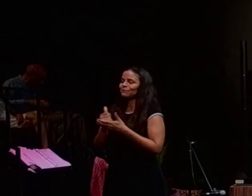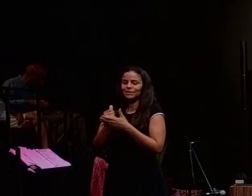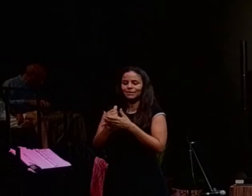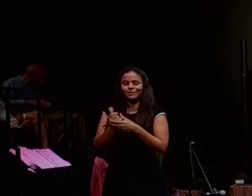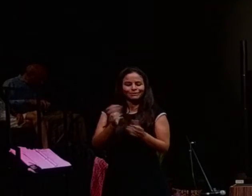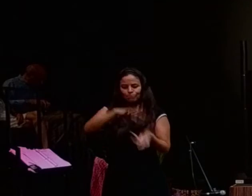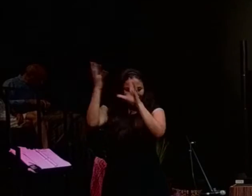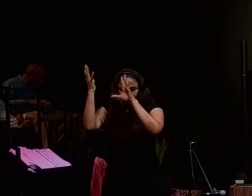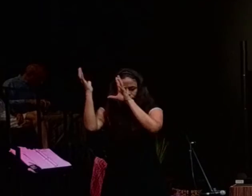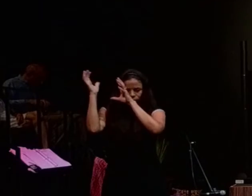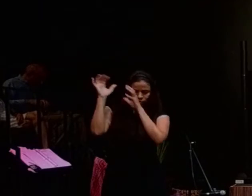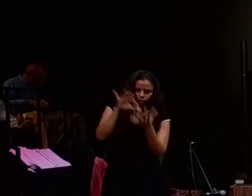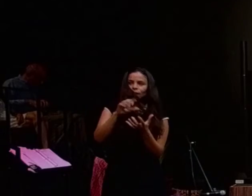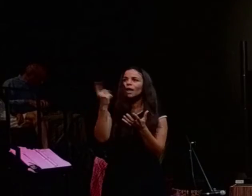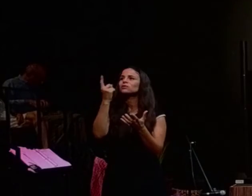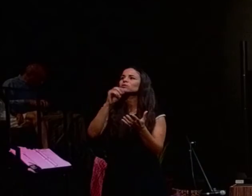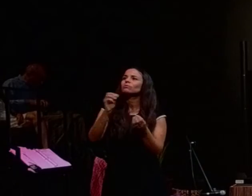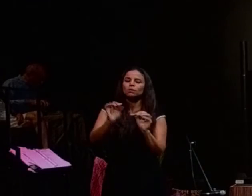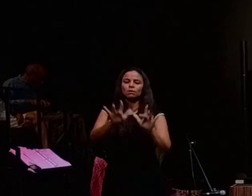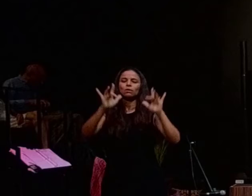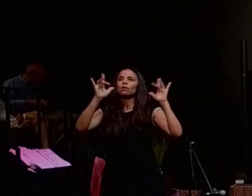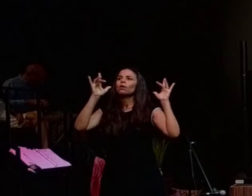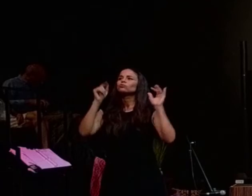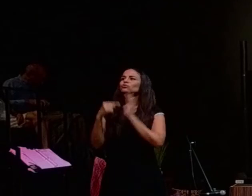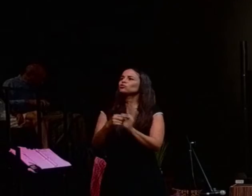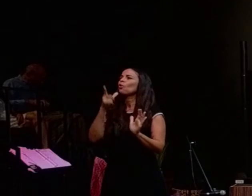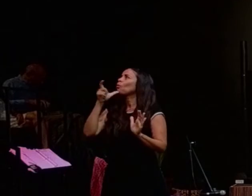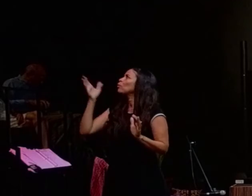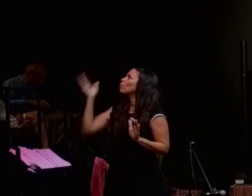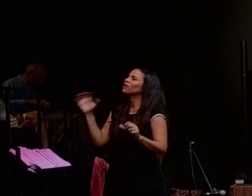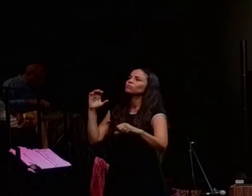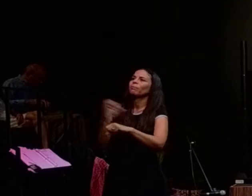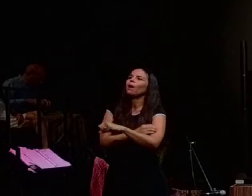and some glory is gonna come through it to show how powerful you really are.